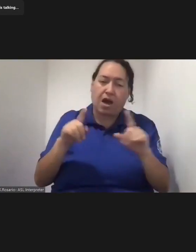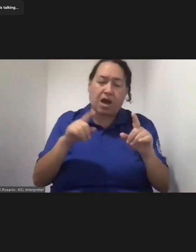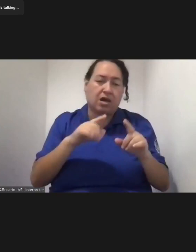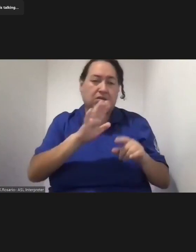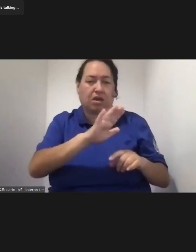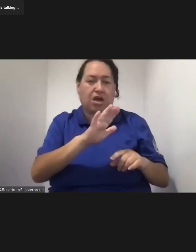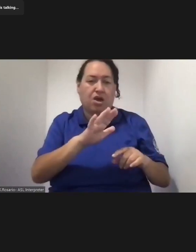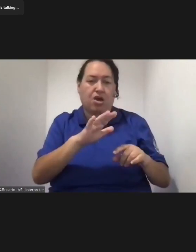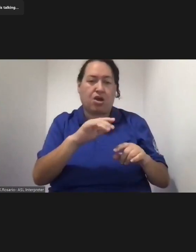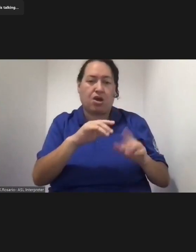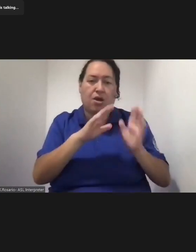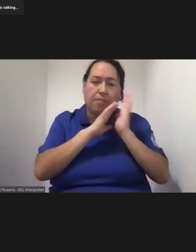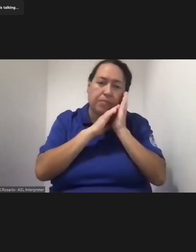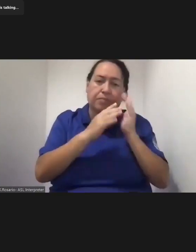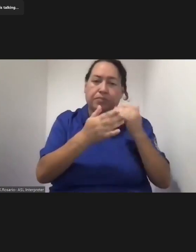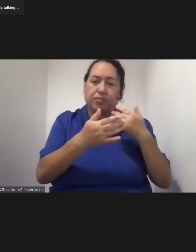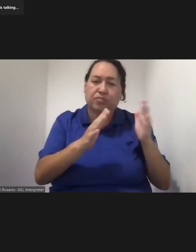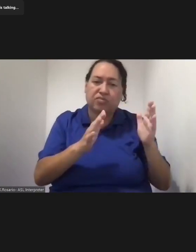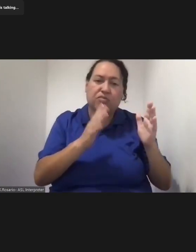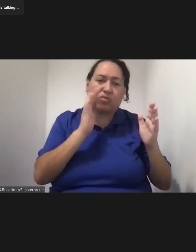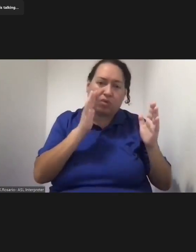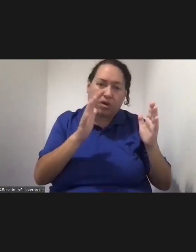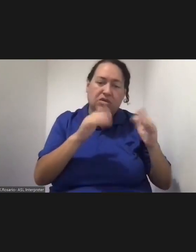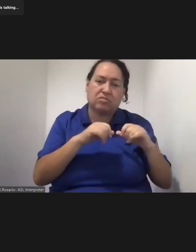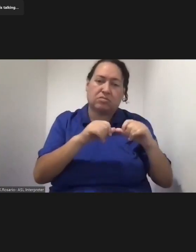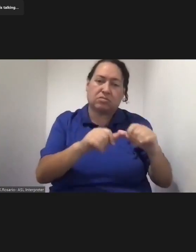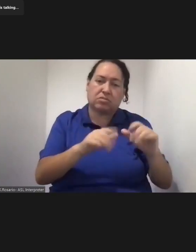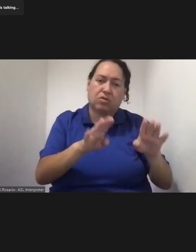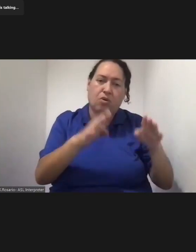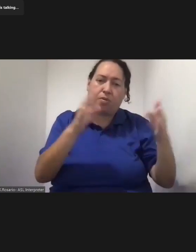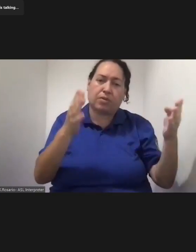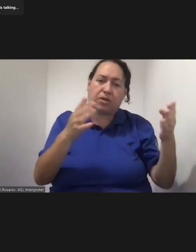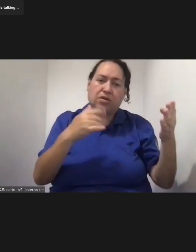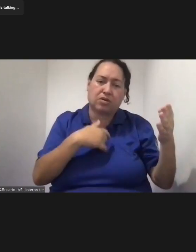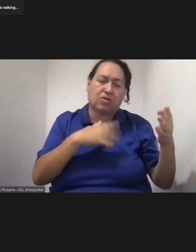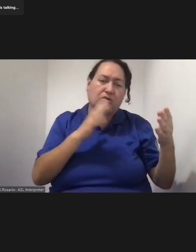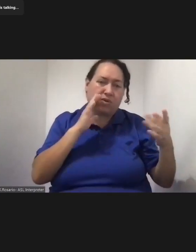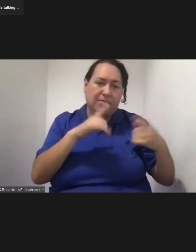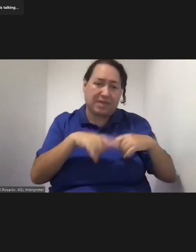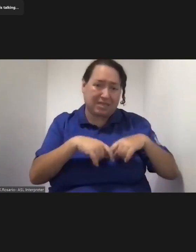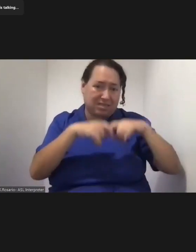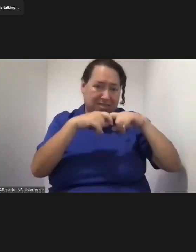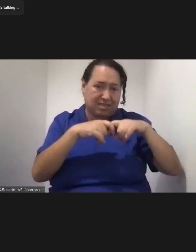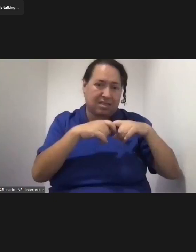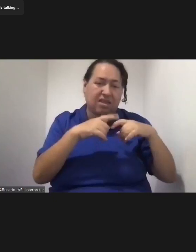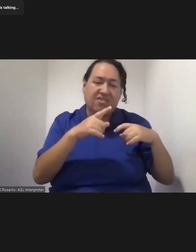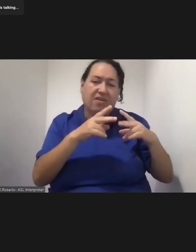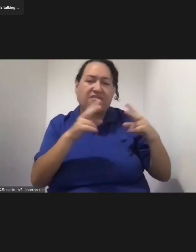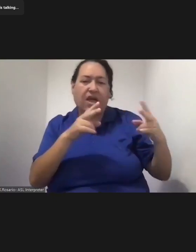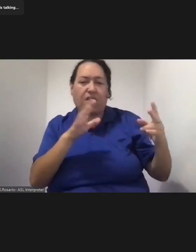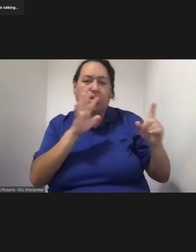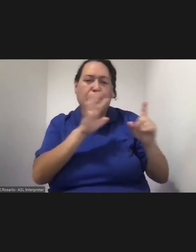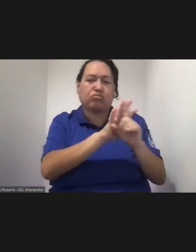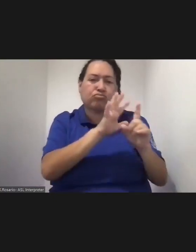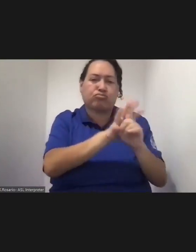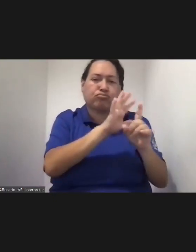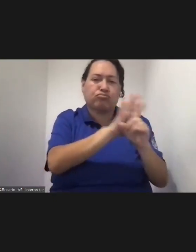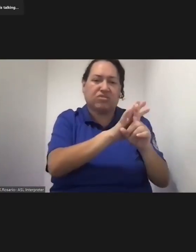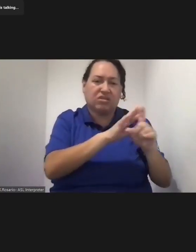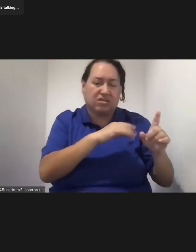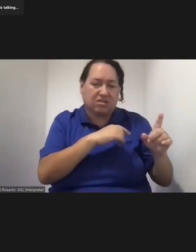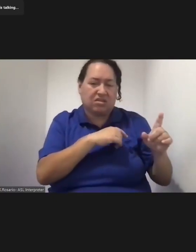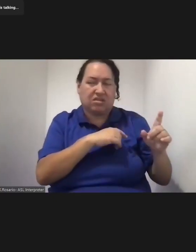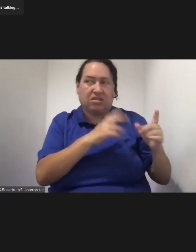be required to suspend operation? Subaki is a very popular staycation hotel, and it's